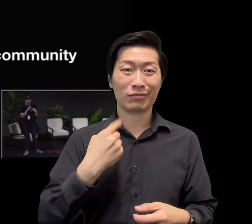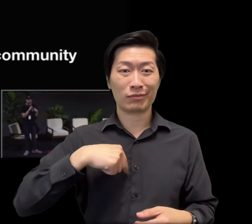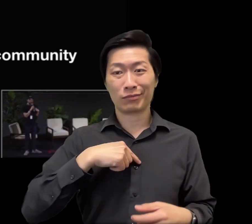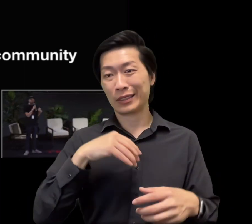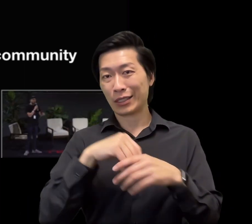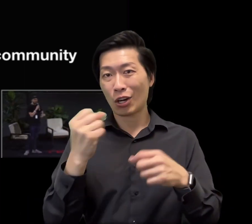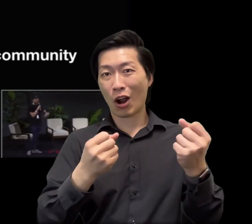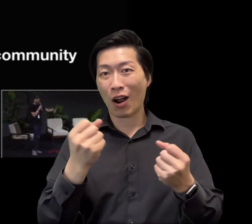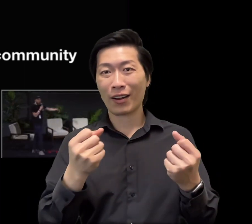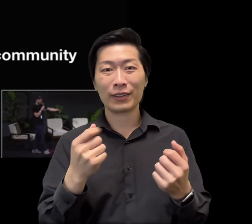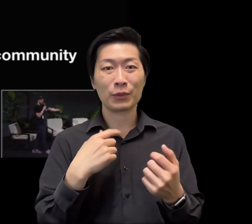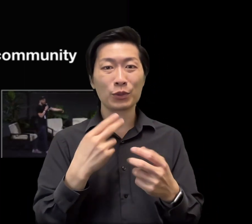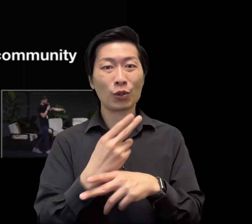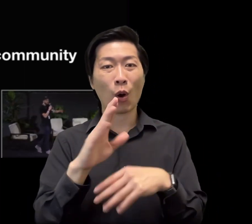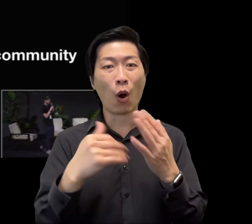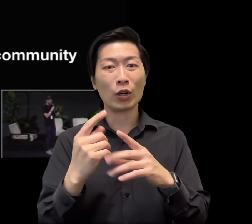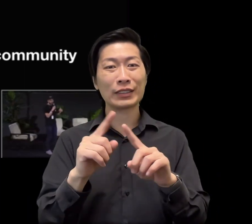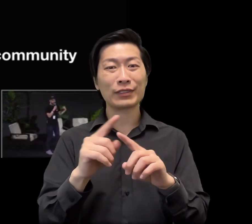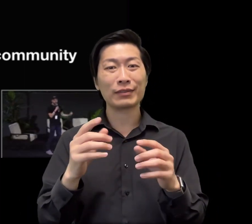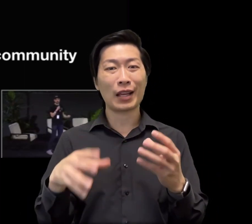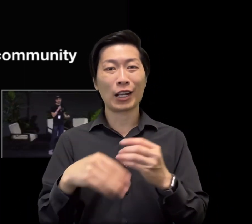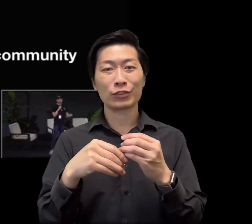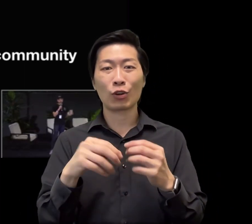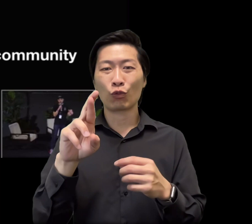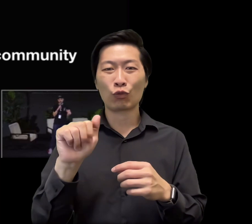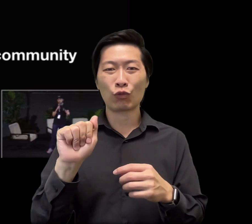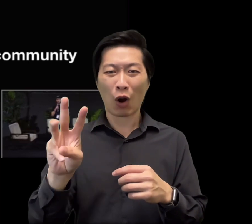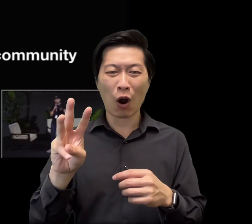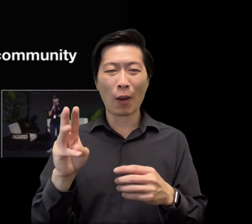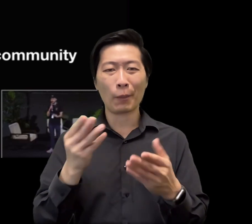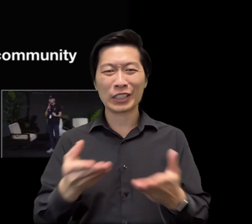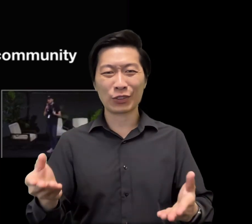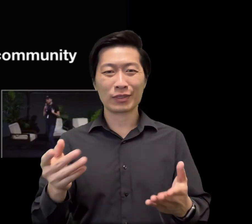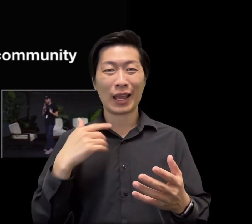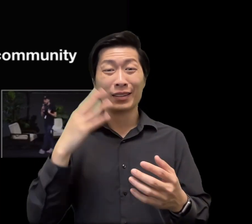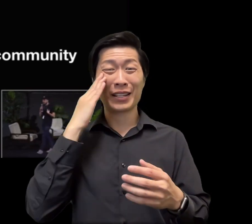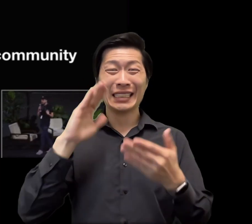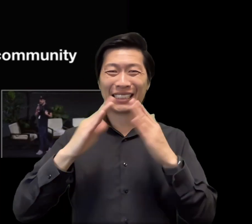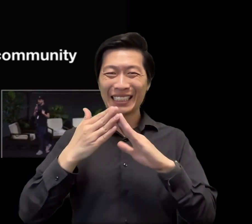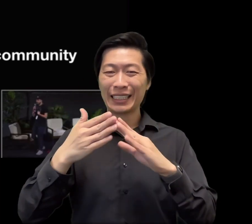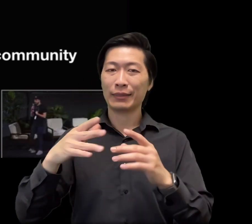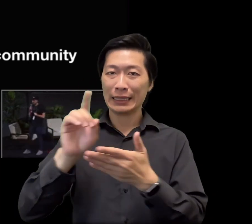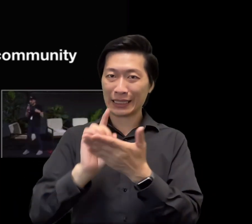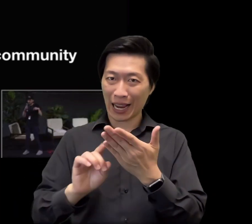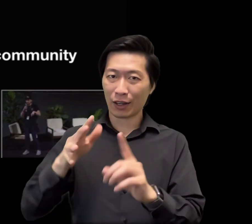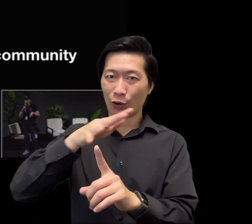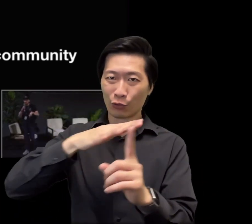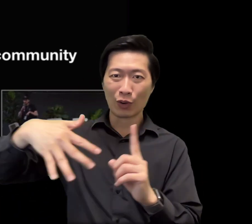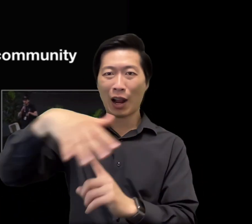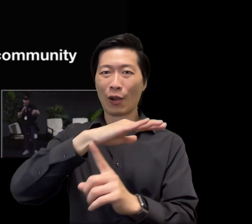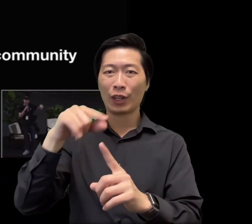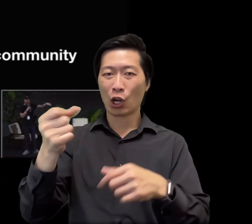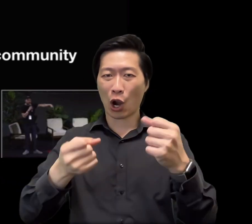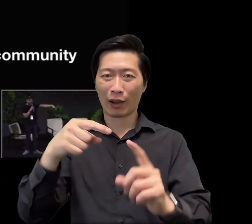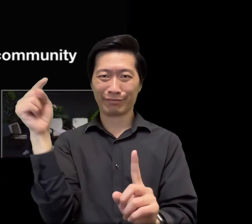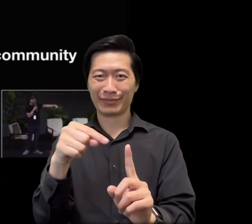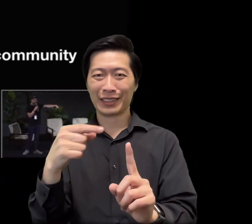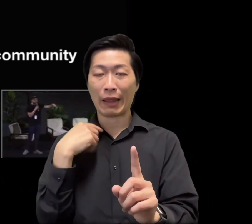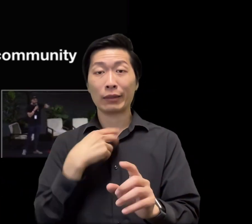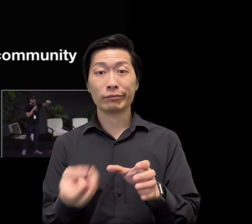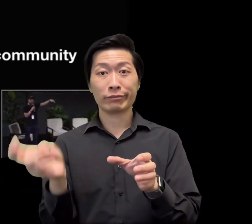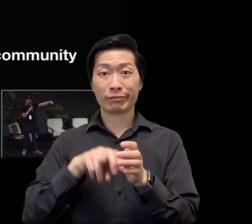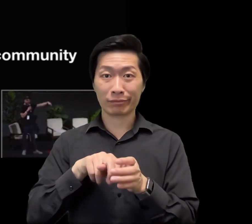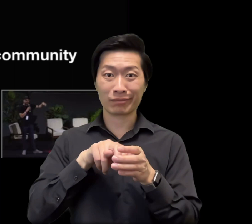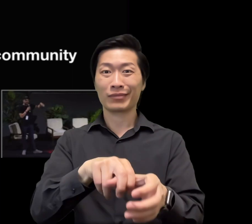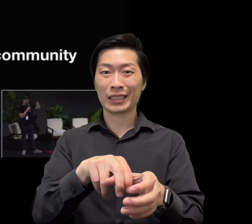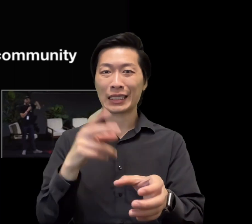car, and we're using all these extra raw materials to propel us there. And our cities are designed around the car. And to see my friends, I have to get in my little box and go drive them